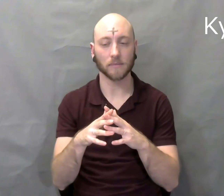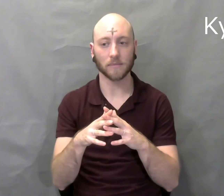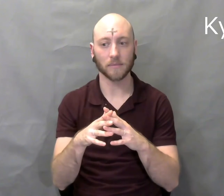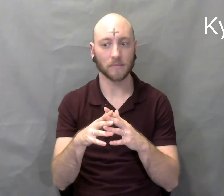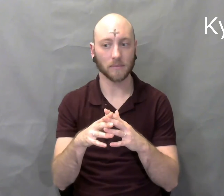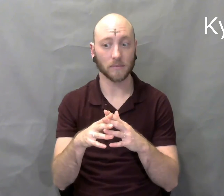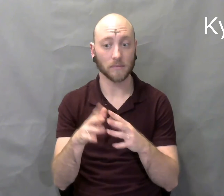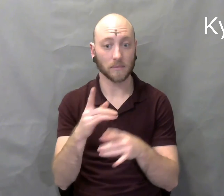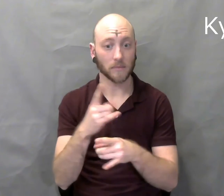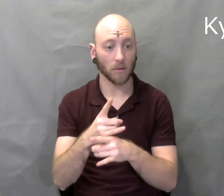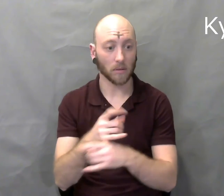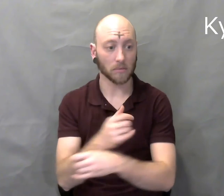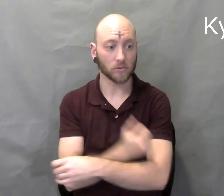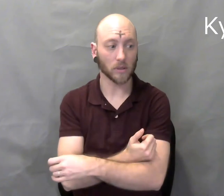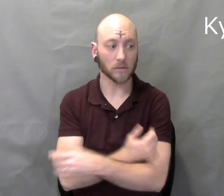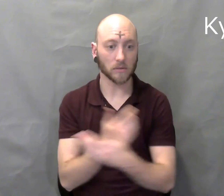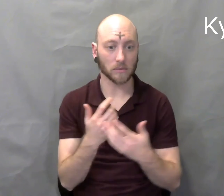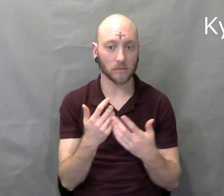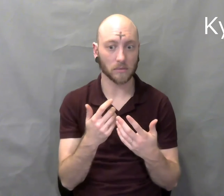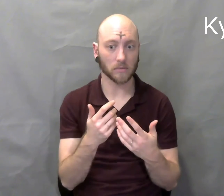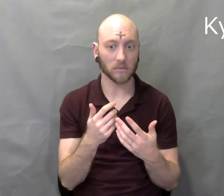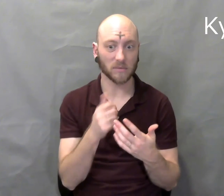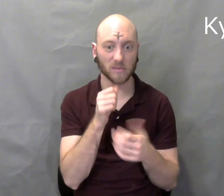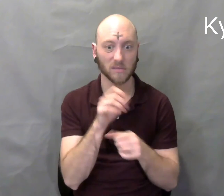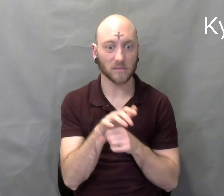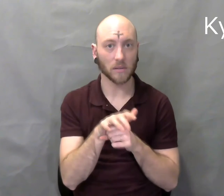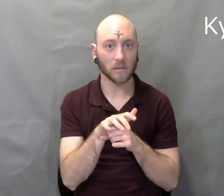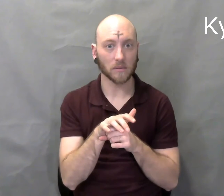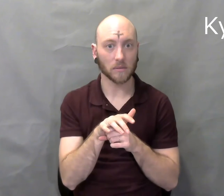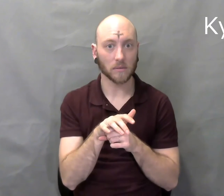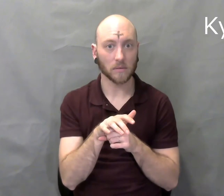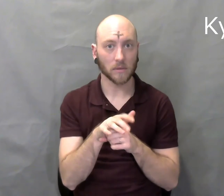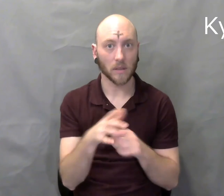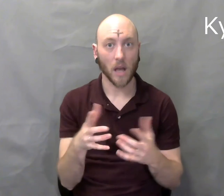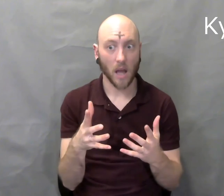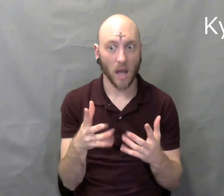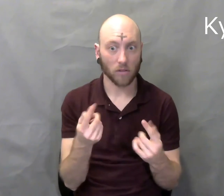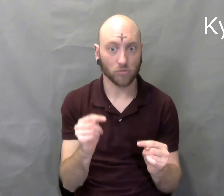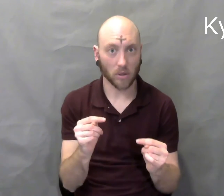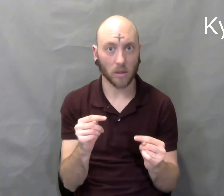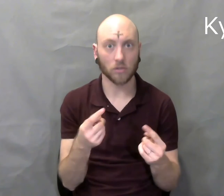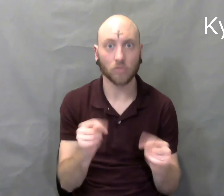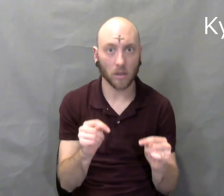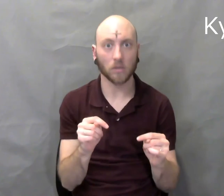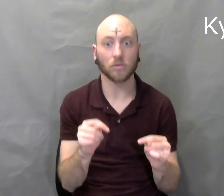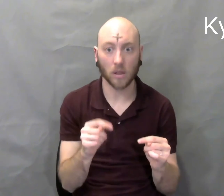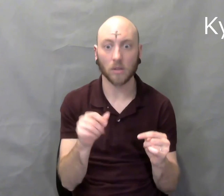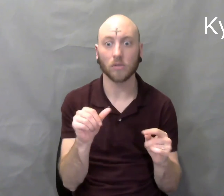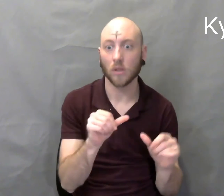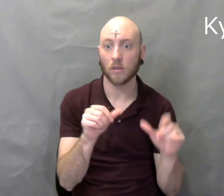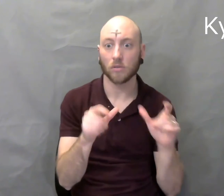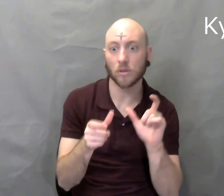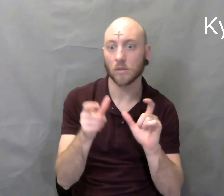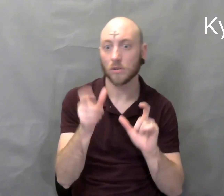work. And it was the first time in my life where like I was trying to get as drunk and as high as possible and I just couldn't. And it